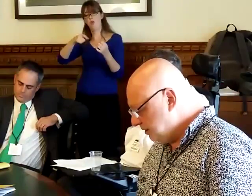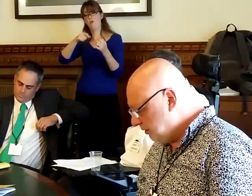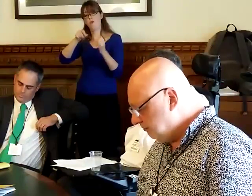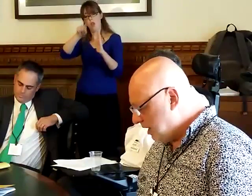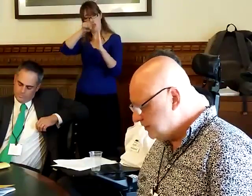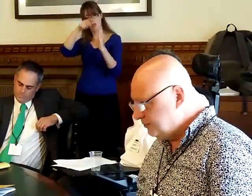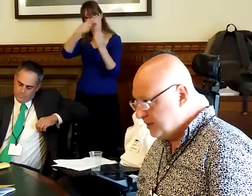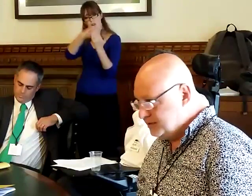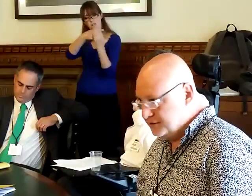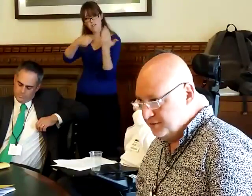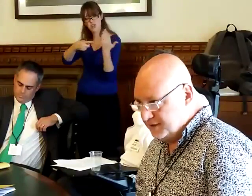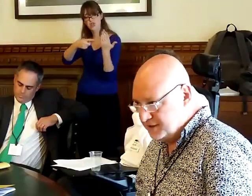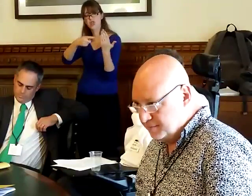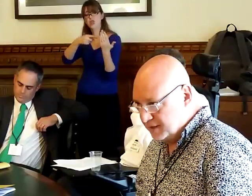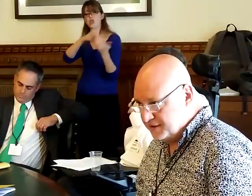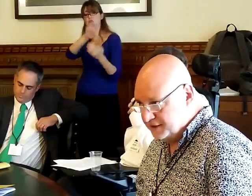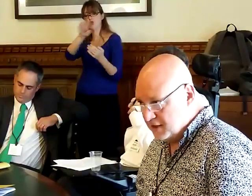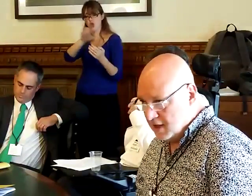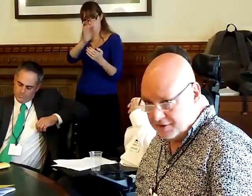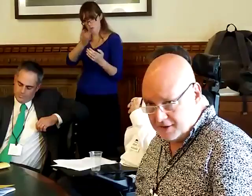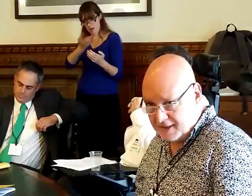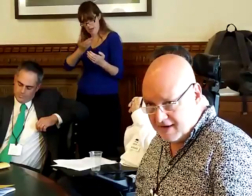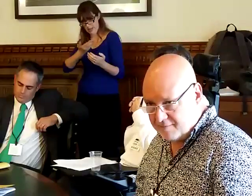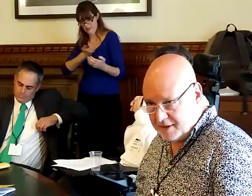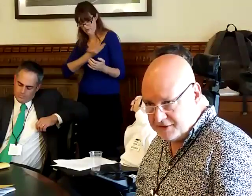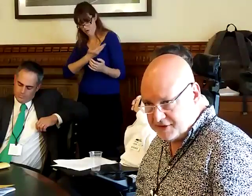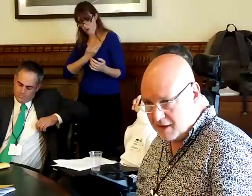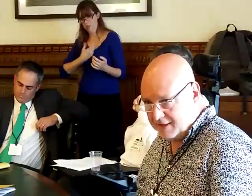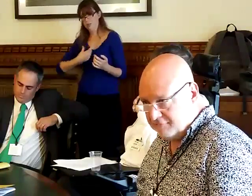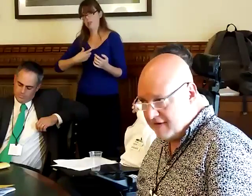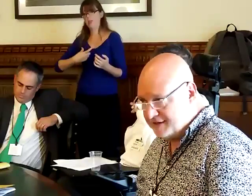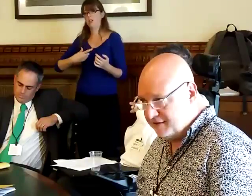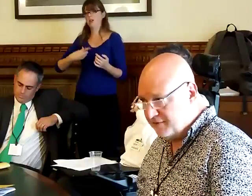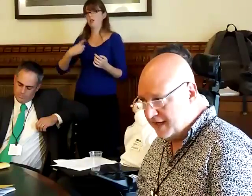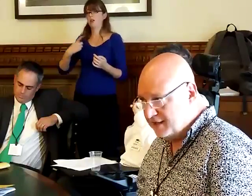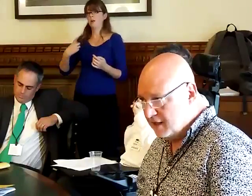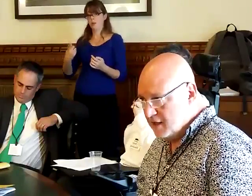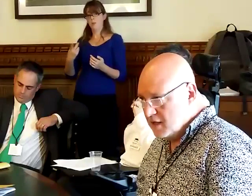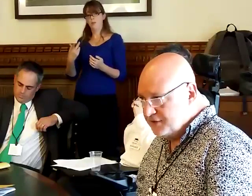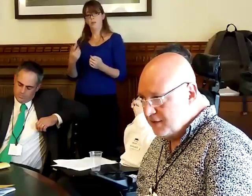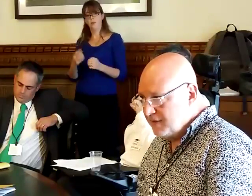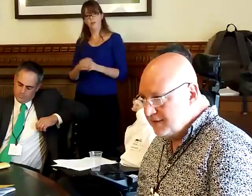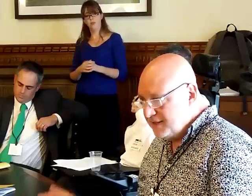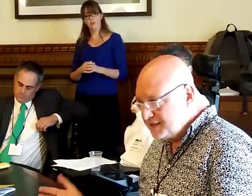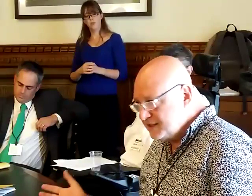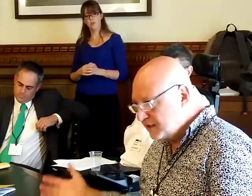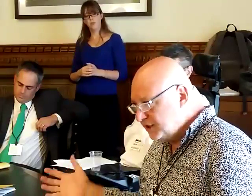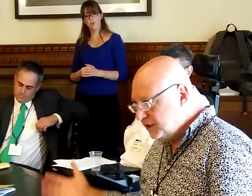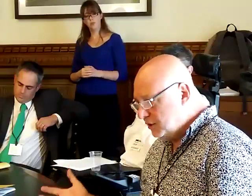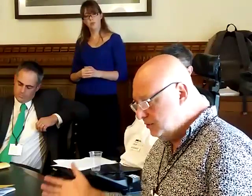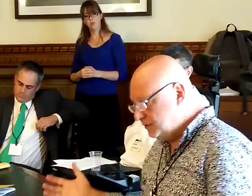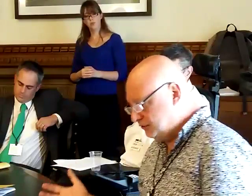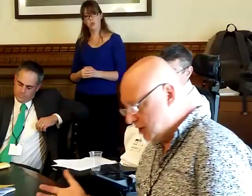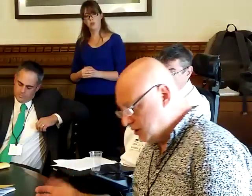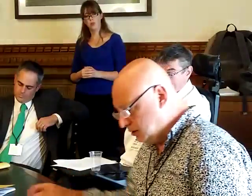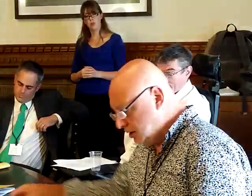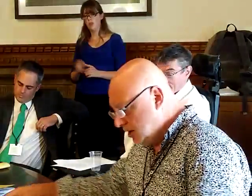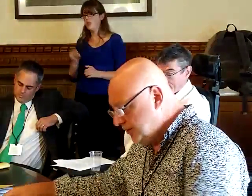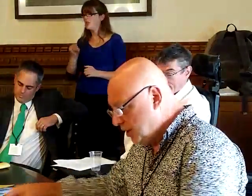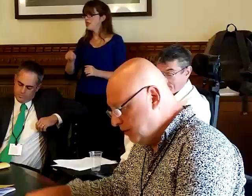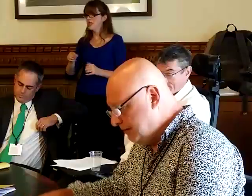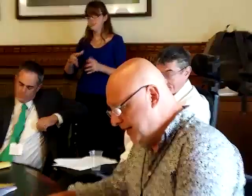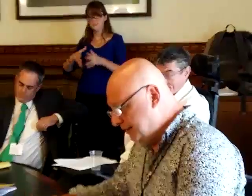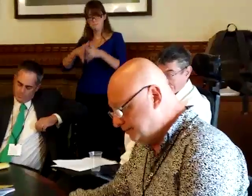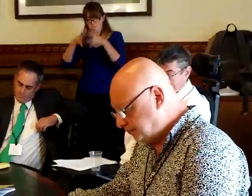the Convention on the Rights of Persons with Disabilities that the government has signed and ratified. So this is a huge